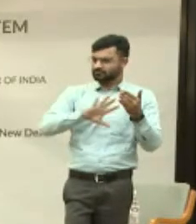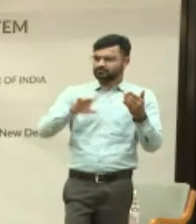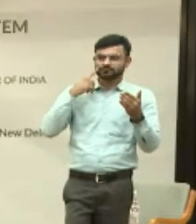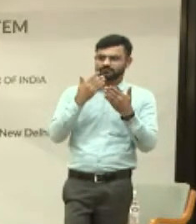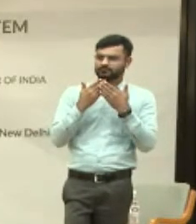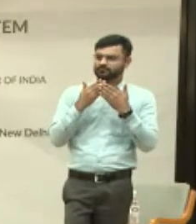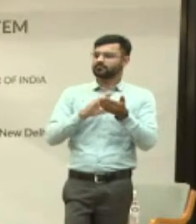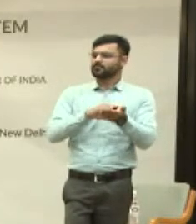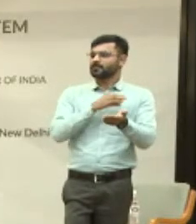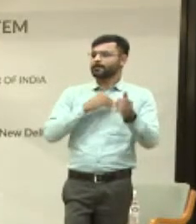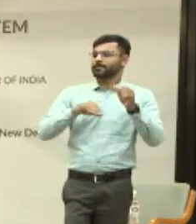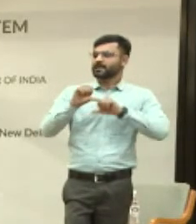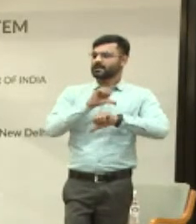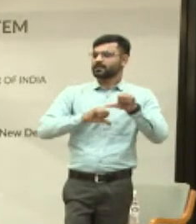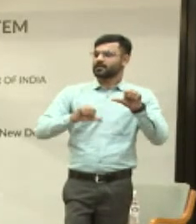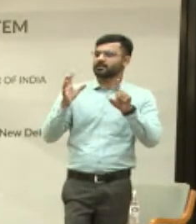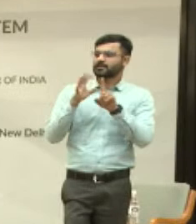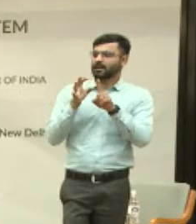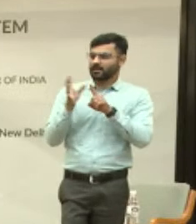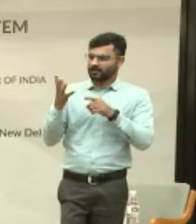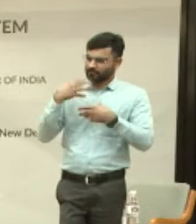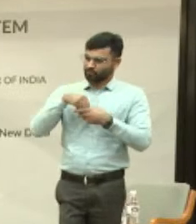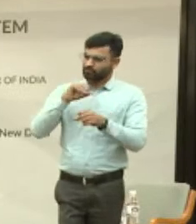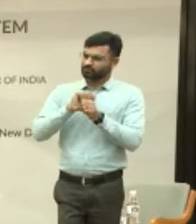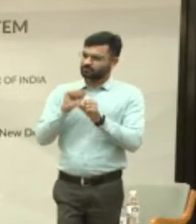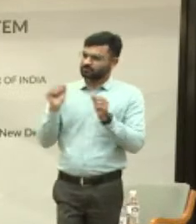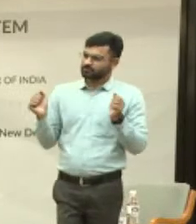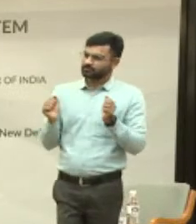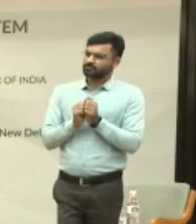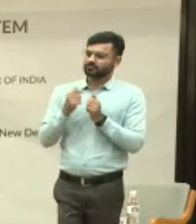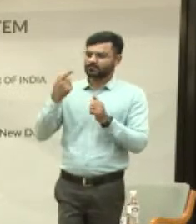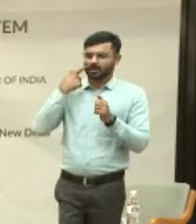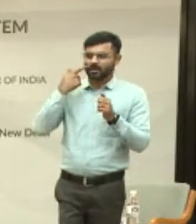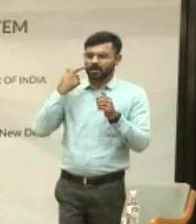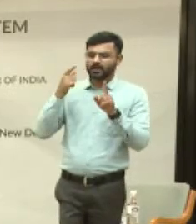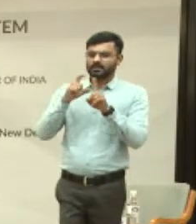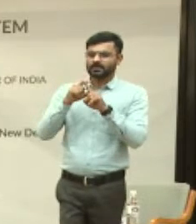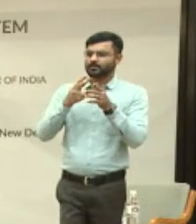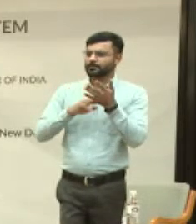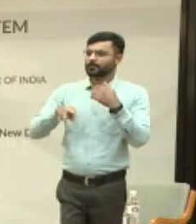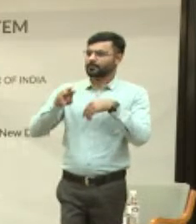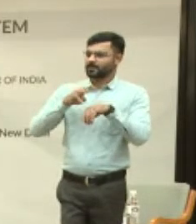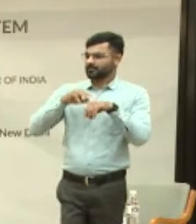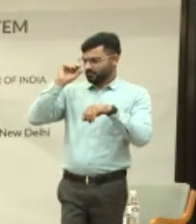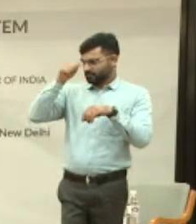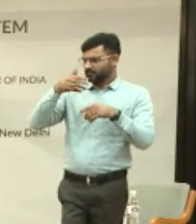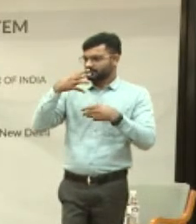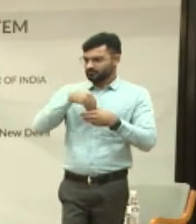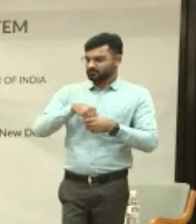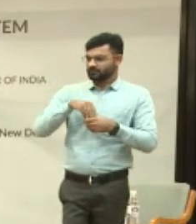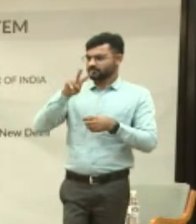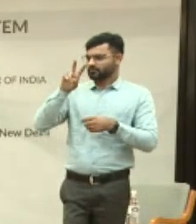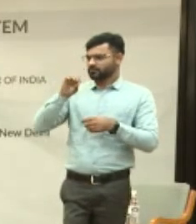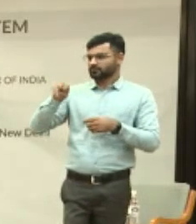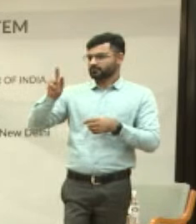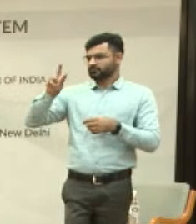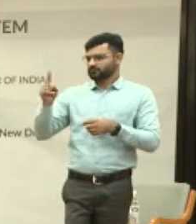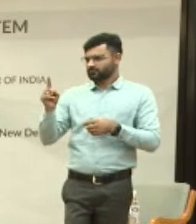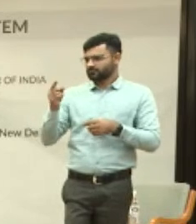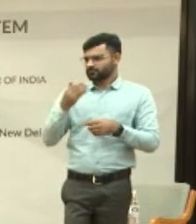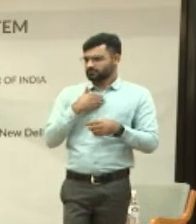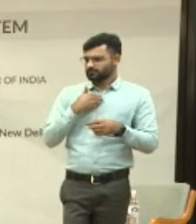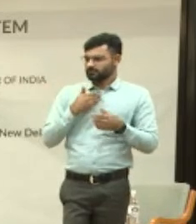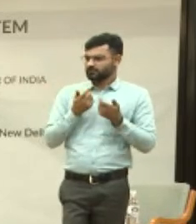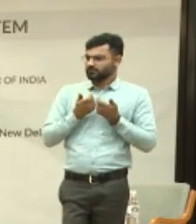of Medical Sciences, New Delhi. I'm also called the Iodine Man of India. And in 2021,